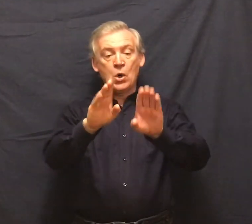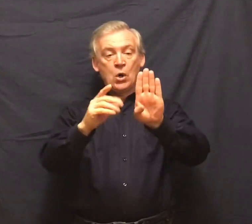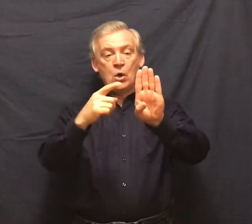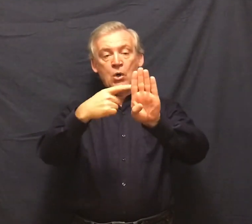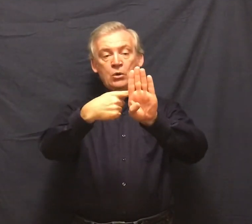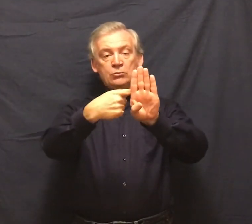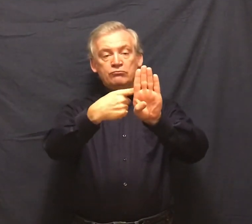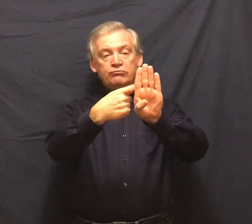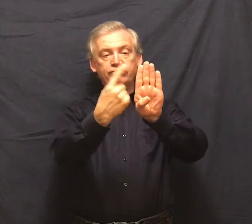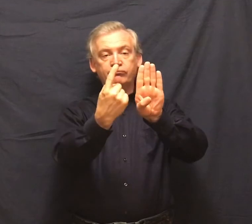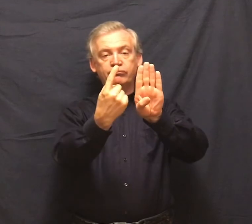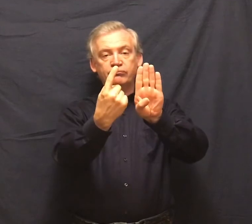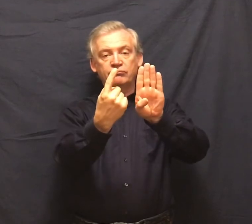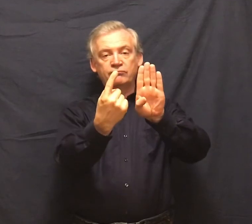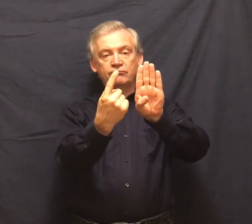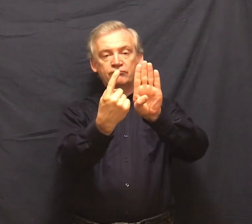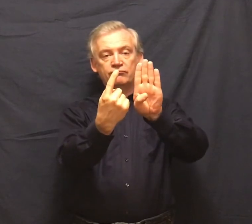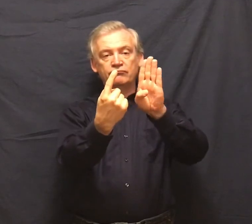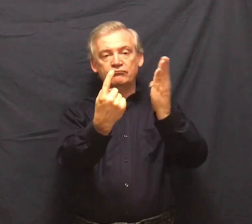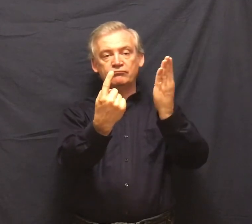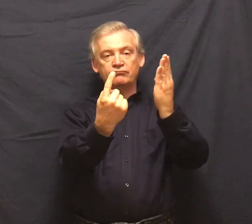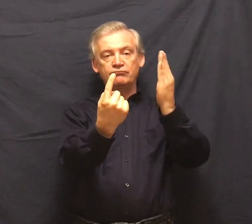A little stocky man stood in the open doorway.